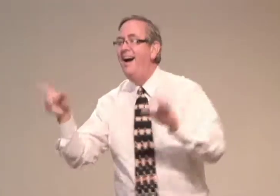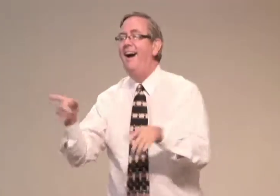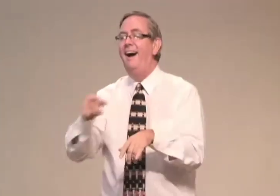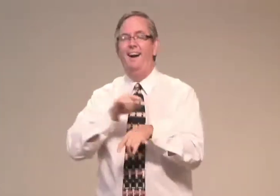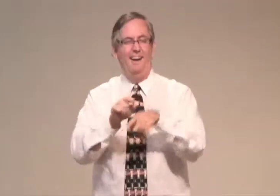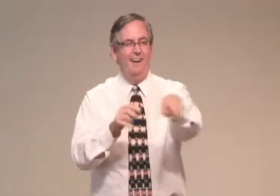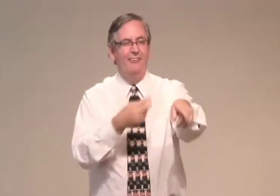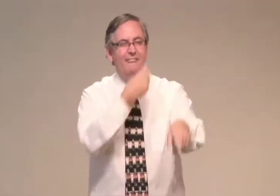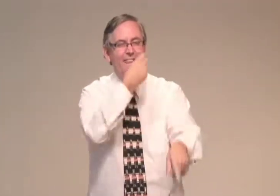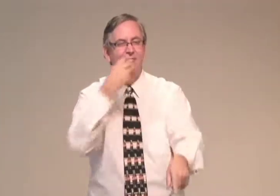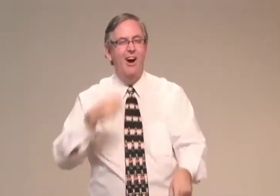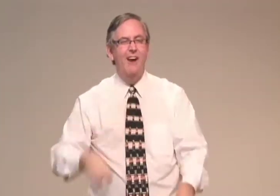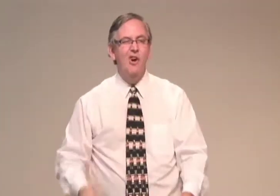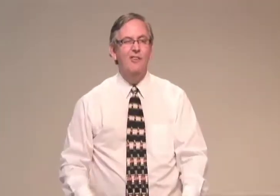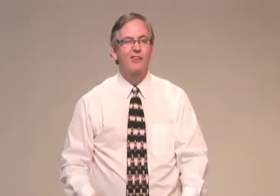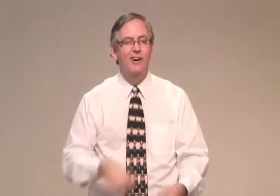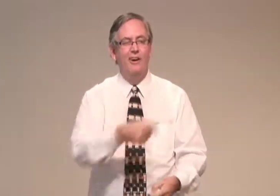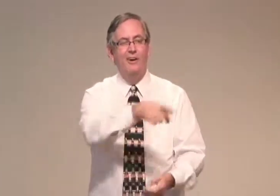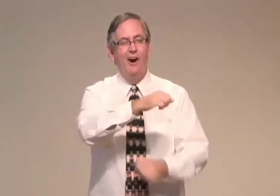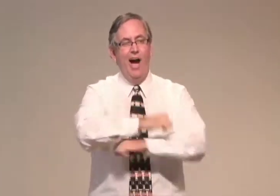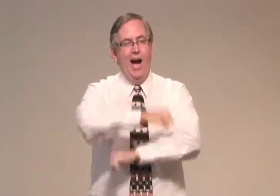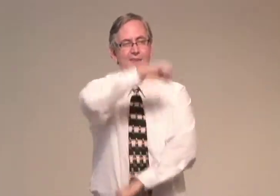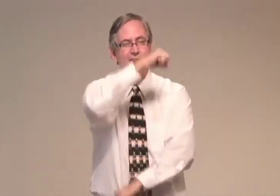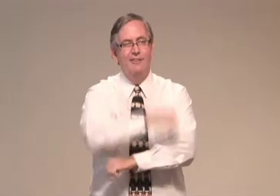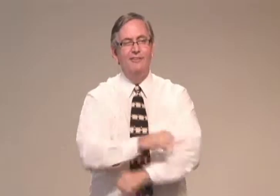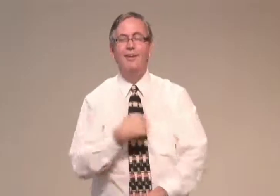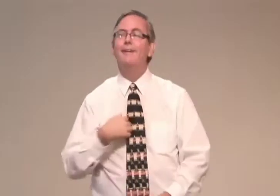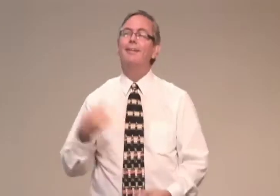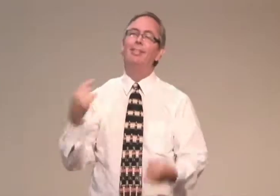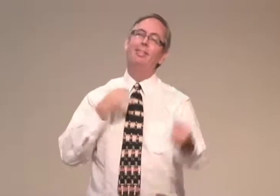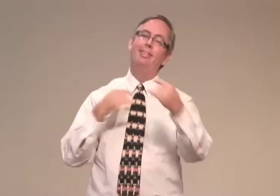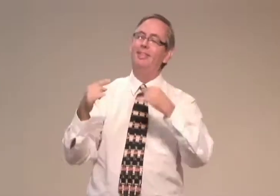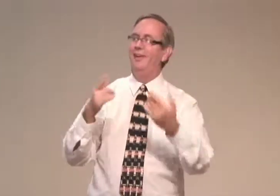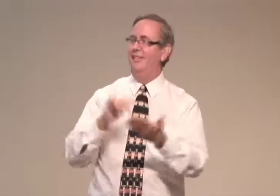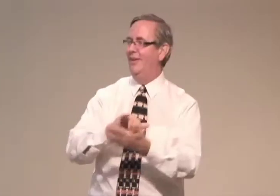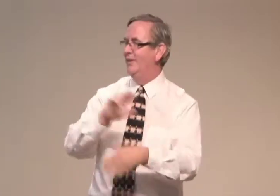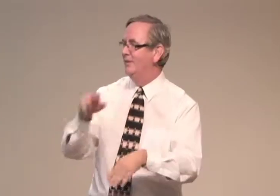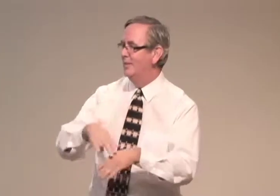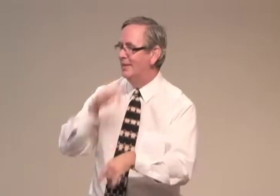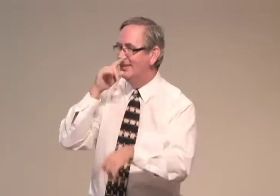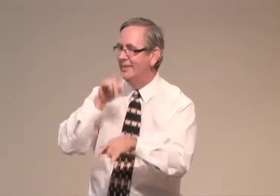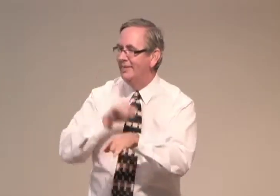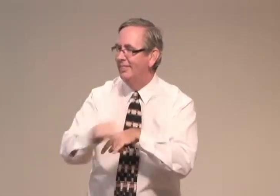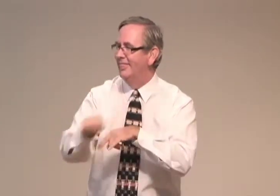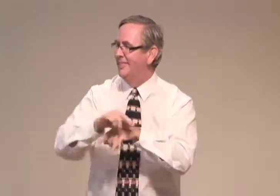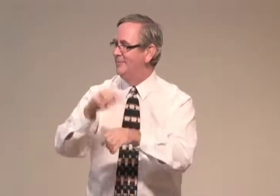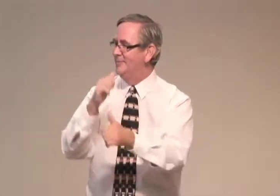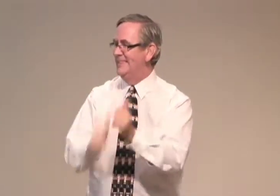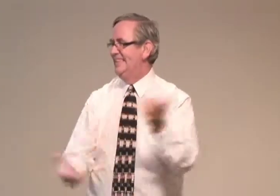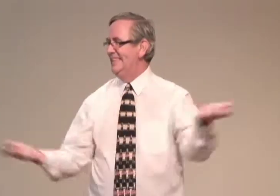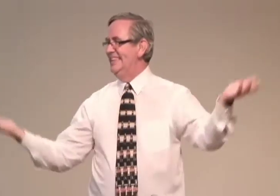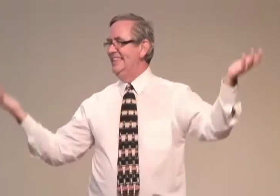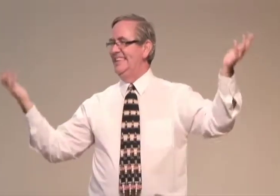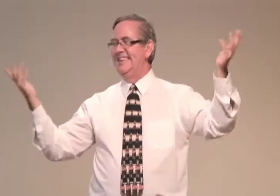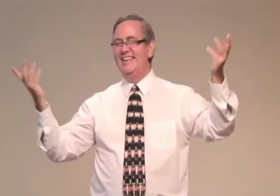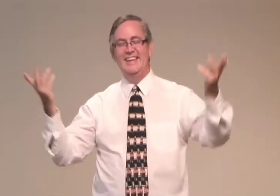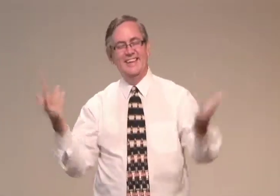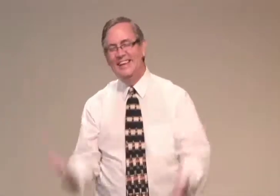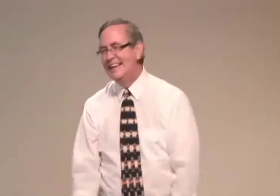There were some deaf friends that I was a whorl. They made fun of me because I was a whorl. Kids are like that. Kids are mean